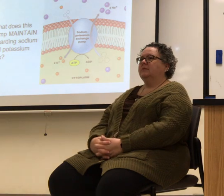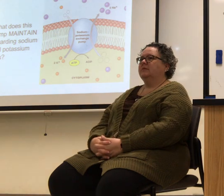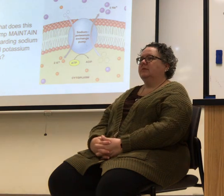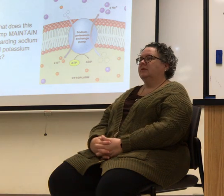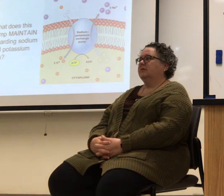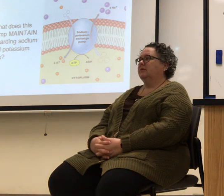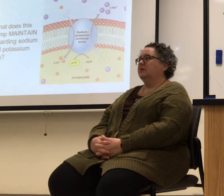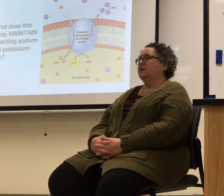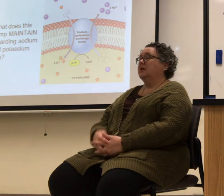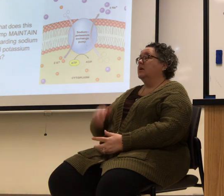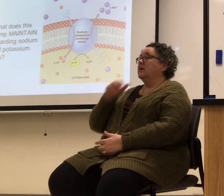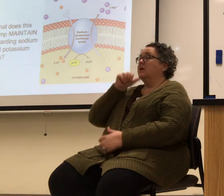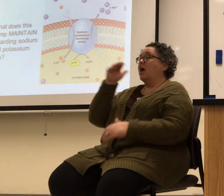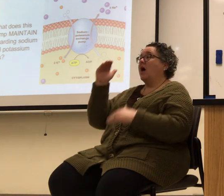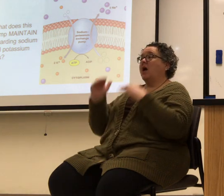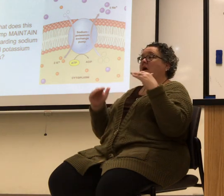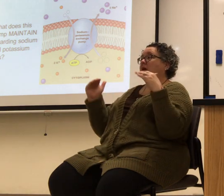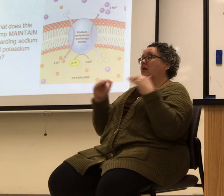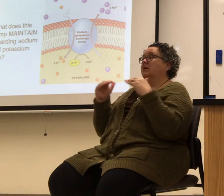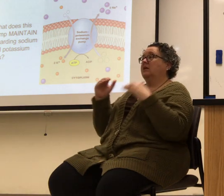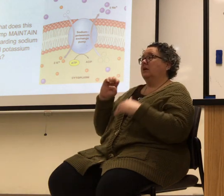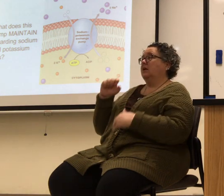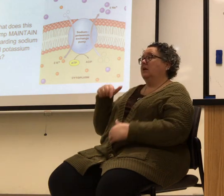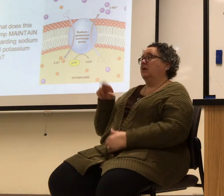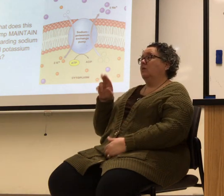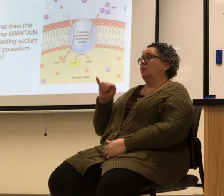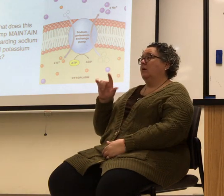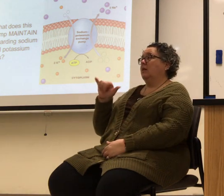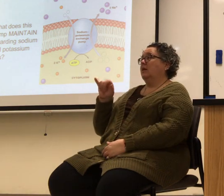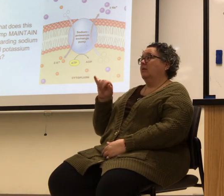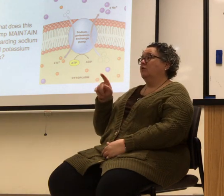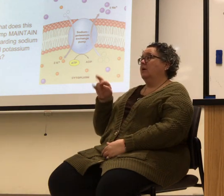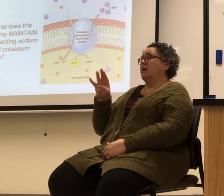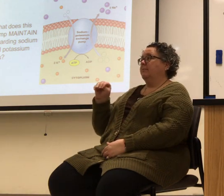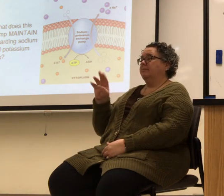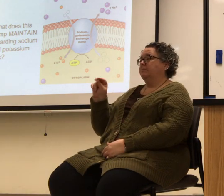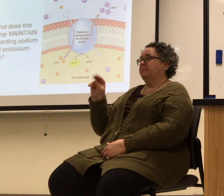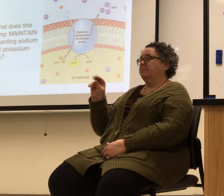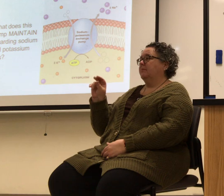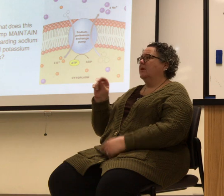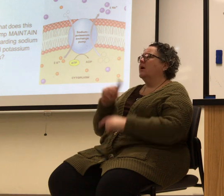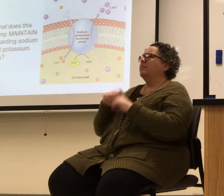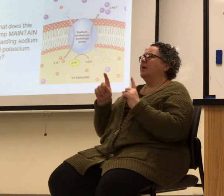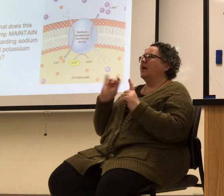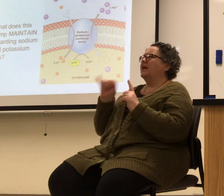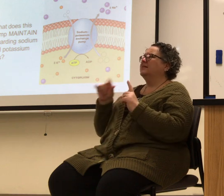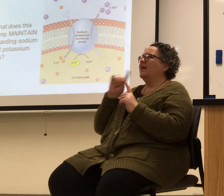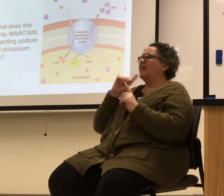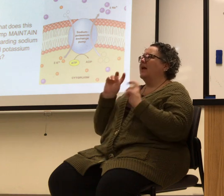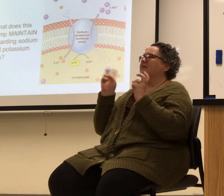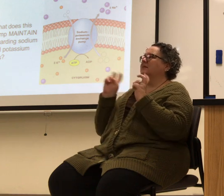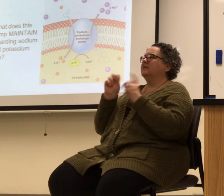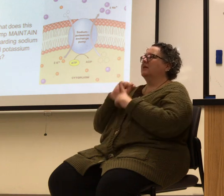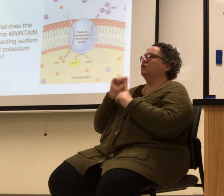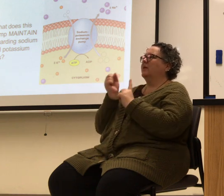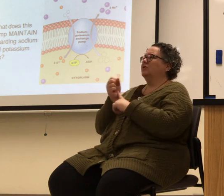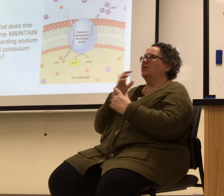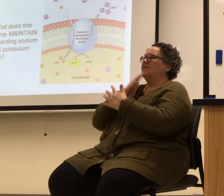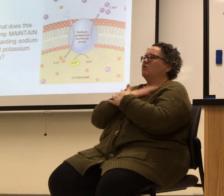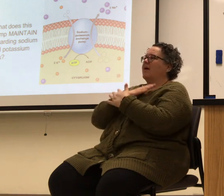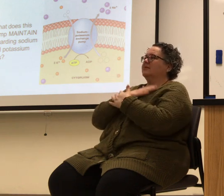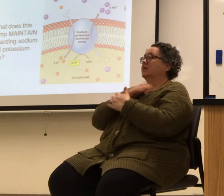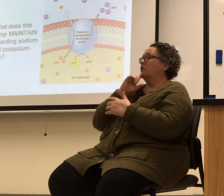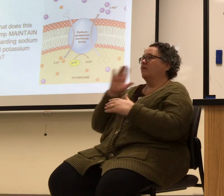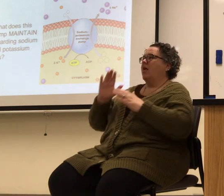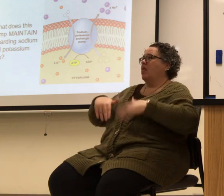This is not equilibrium, it's negative with respect to the inside, and it's the condition of rest. You haven't even stimulated the cell yet.